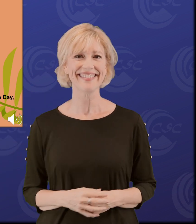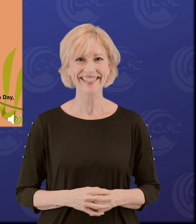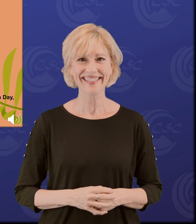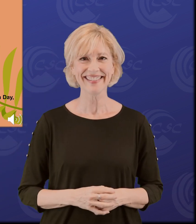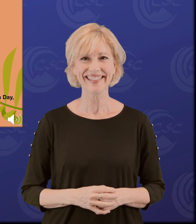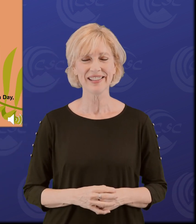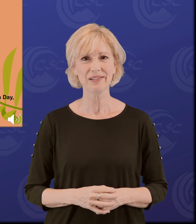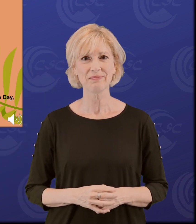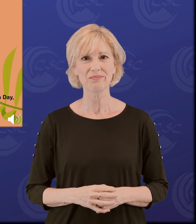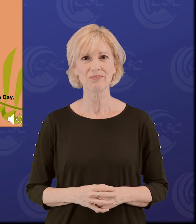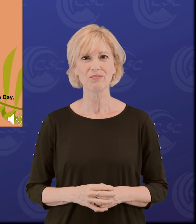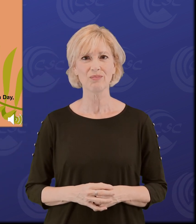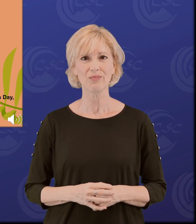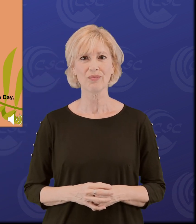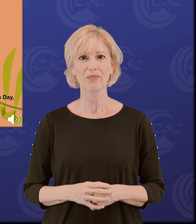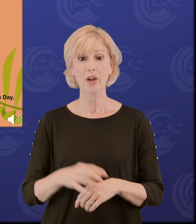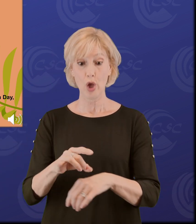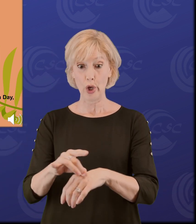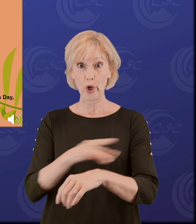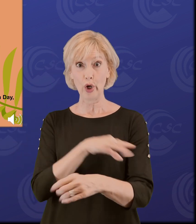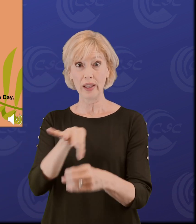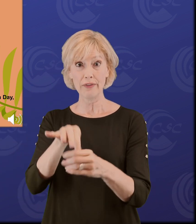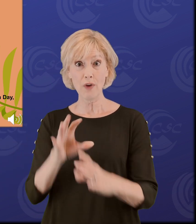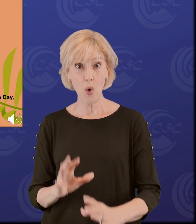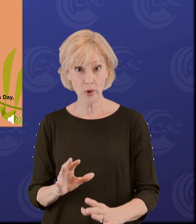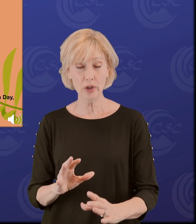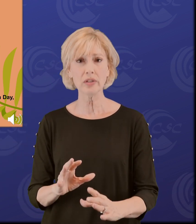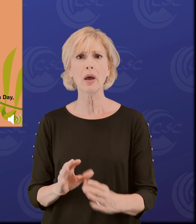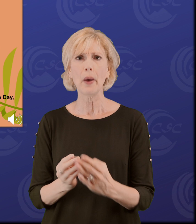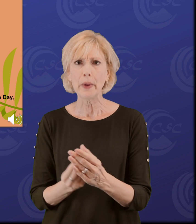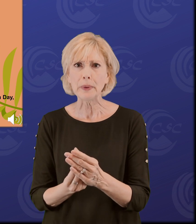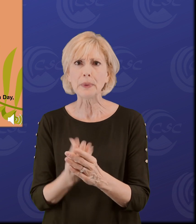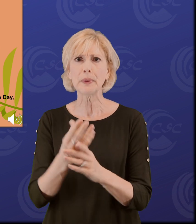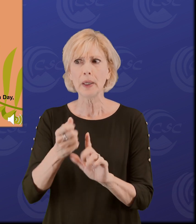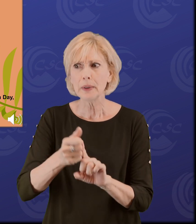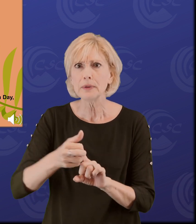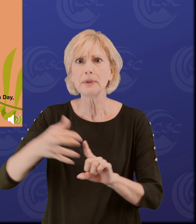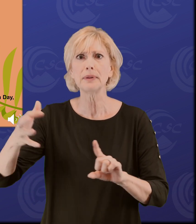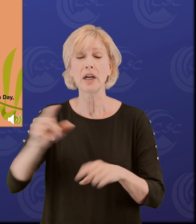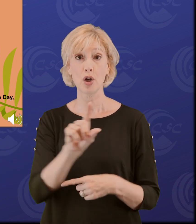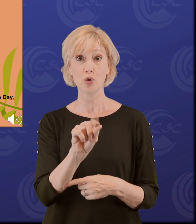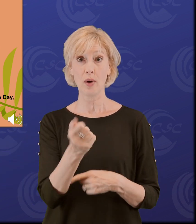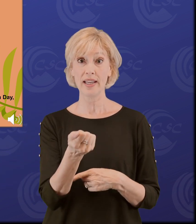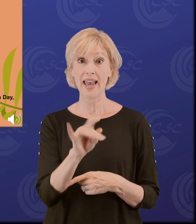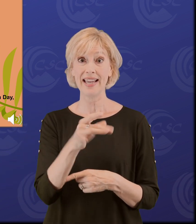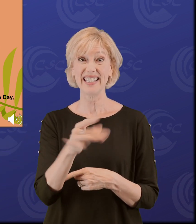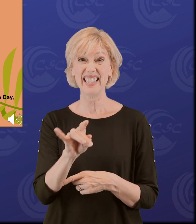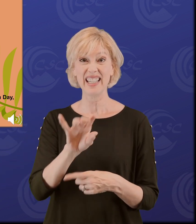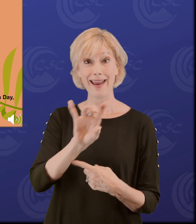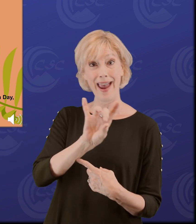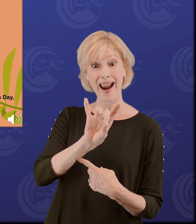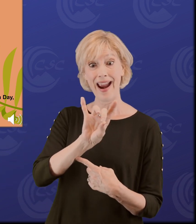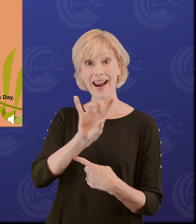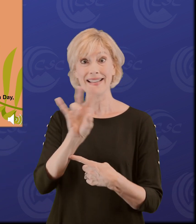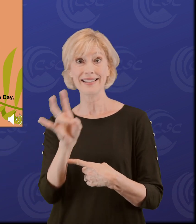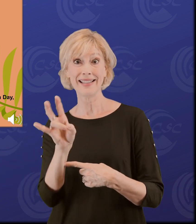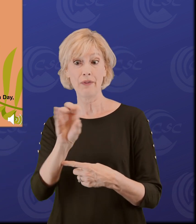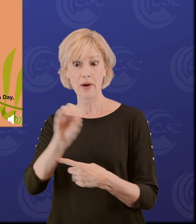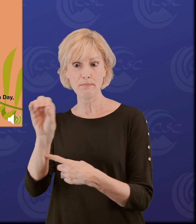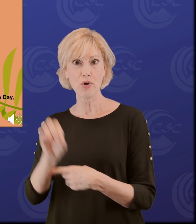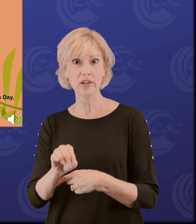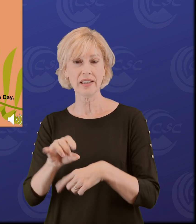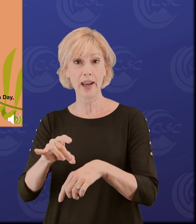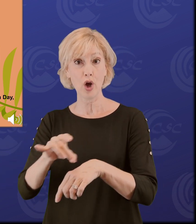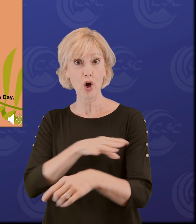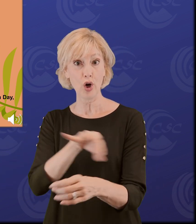early voting has continued to grow, and in 2018, 87% of early voters did so by casting a mail ballot.